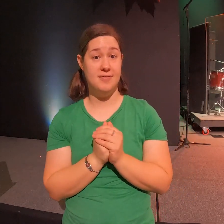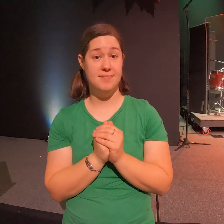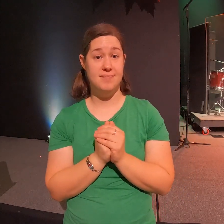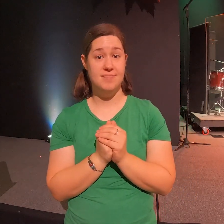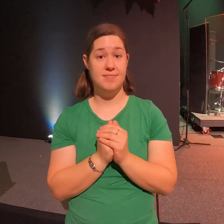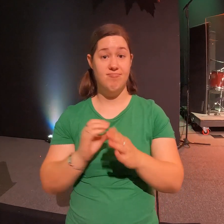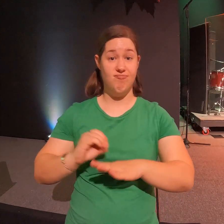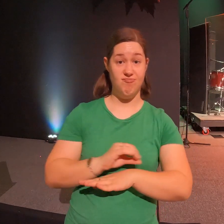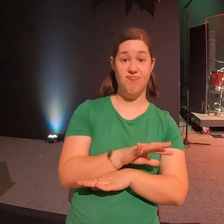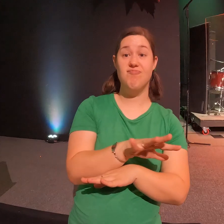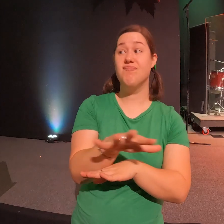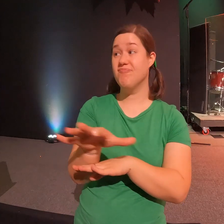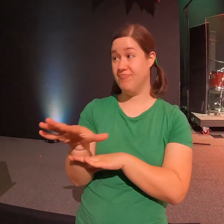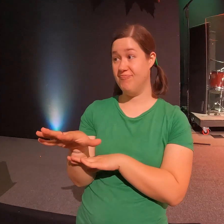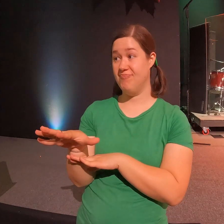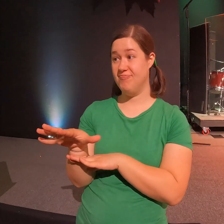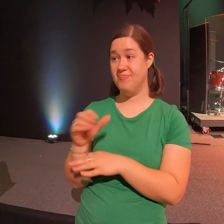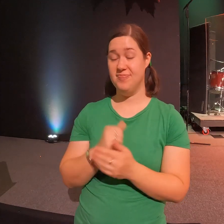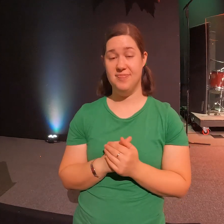impactfulness.